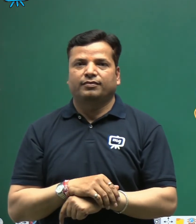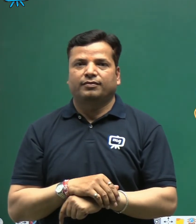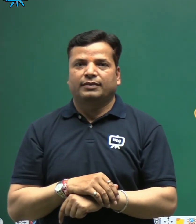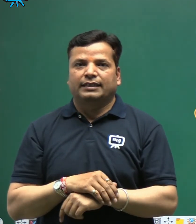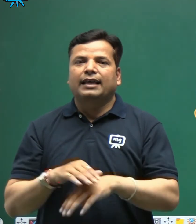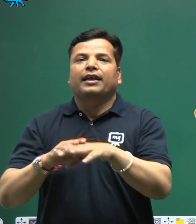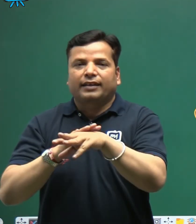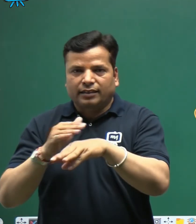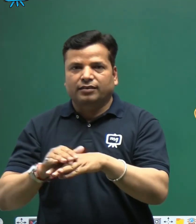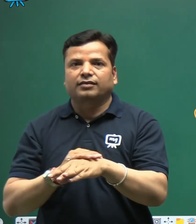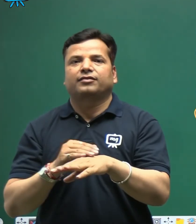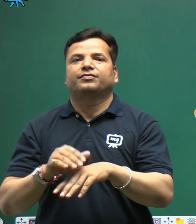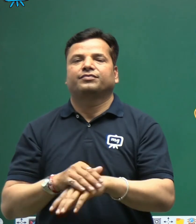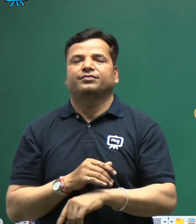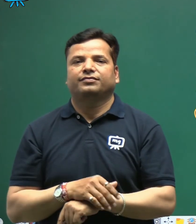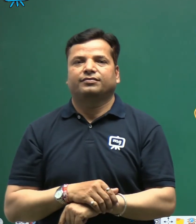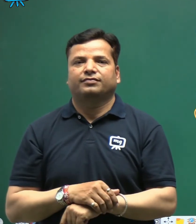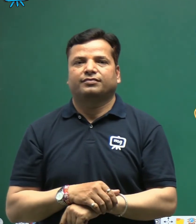compassion